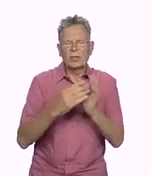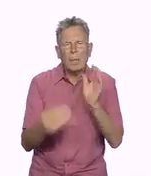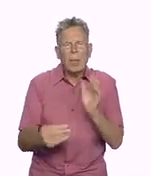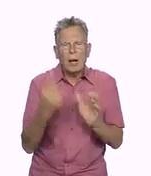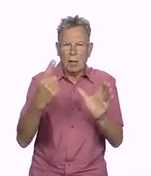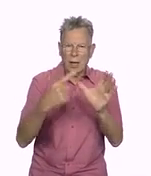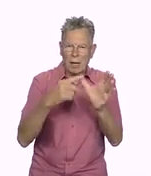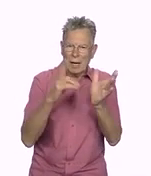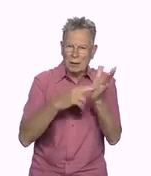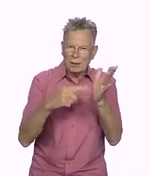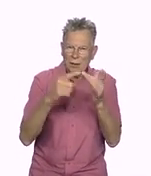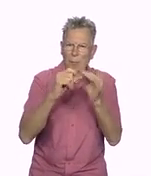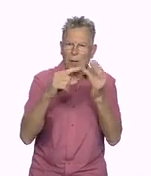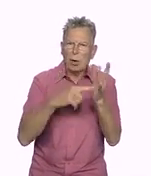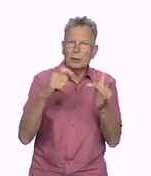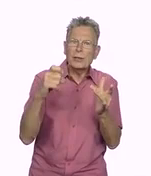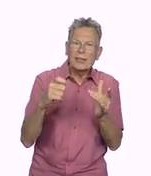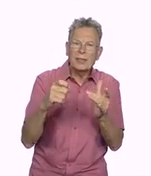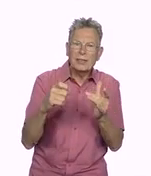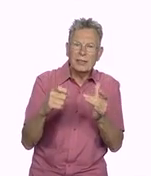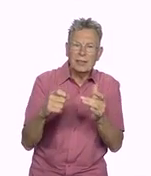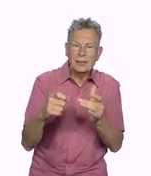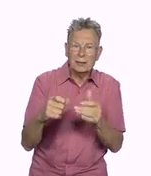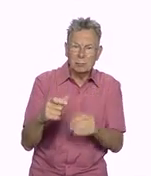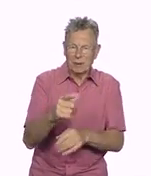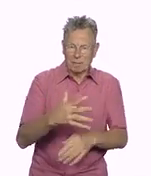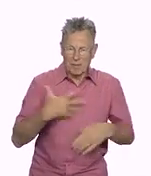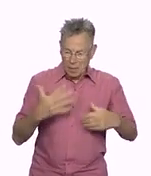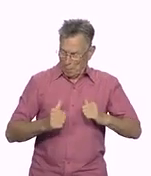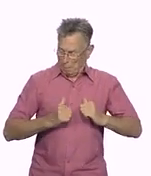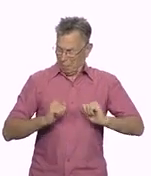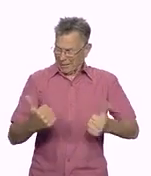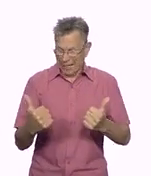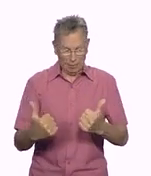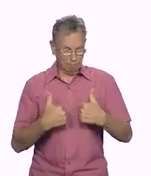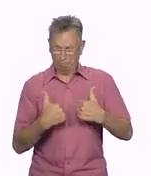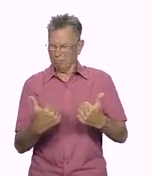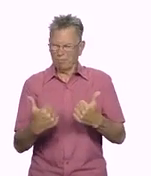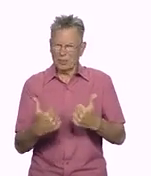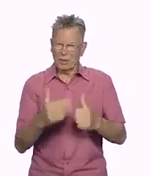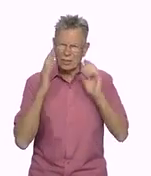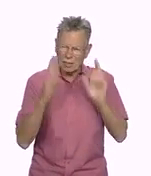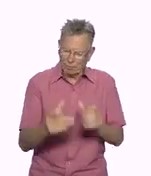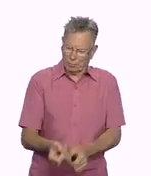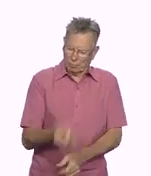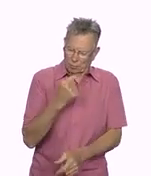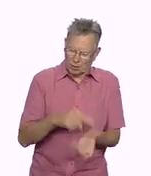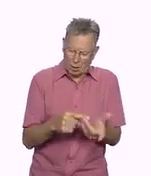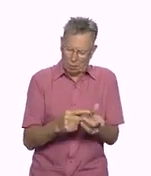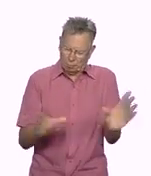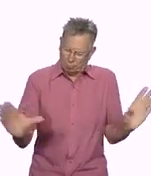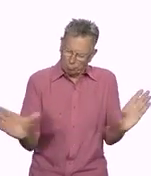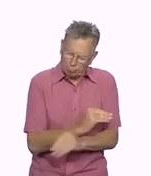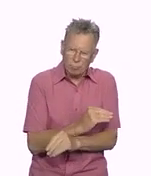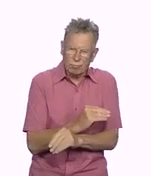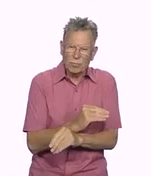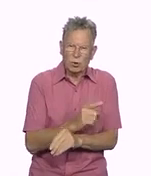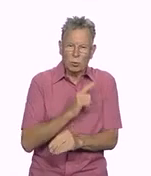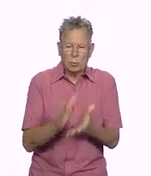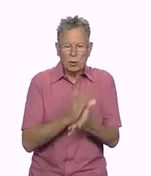For example, completing courses of antibiotics, even when you feel better, helps prevent antibiotic resistance, which can